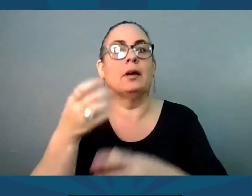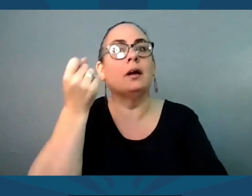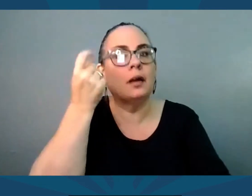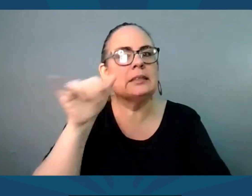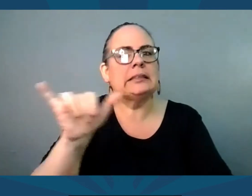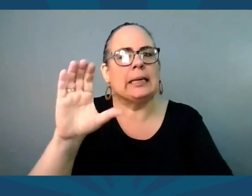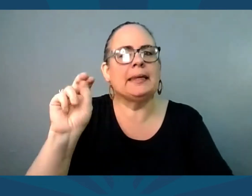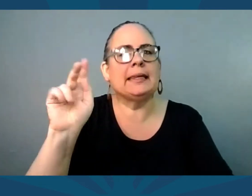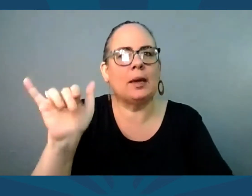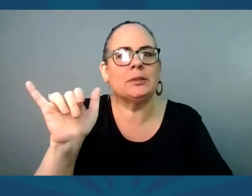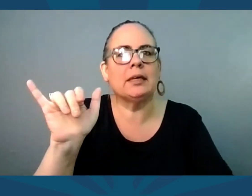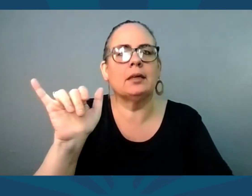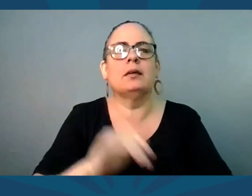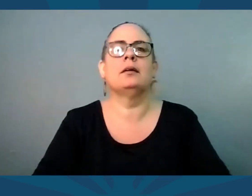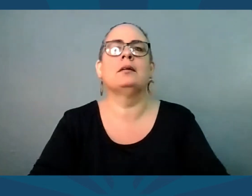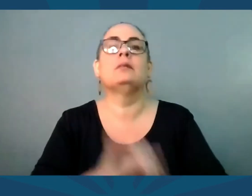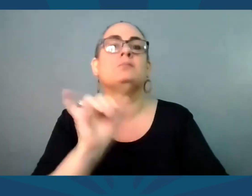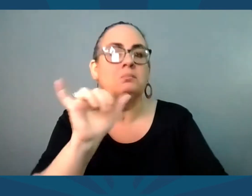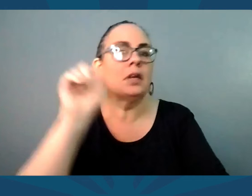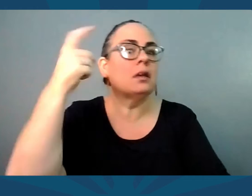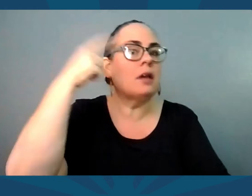political party and of the same county.